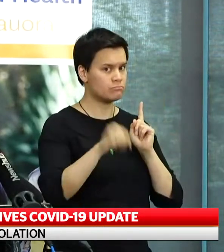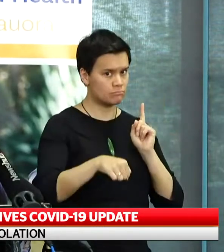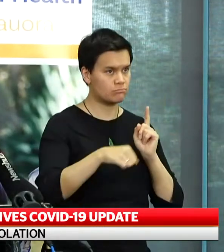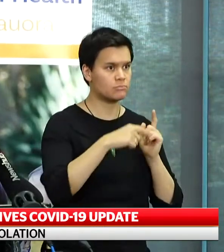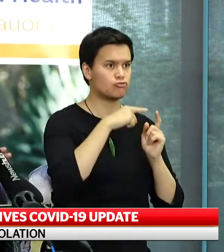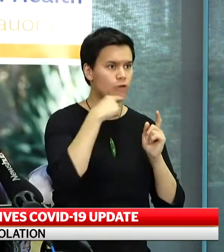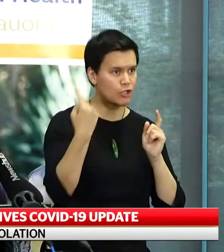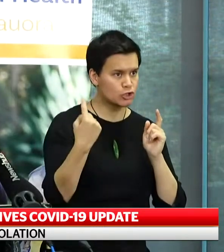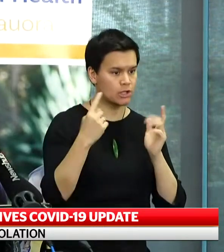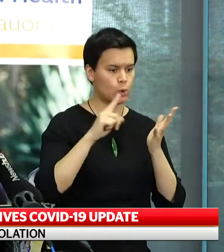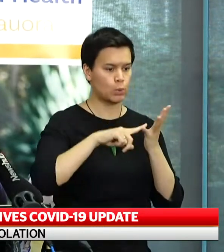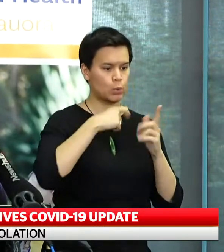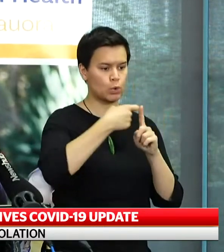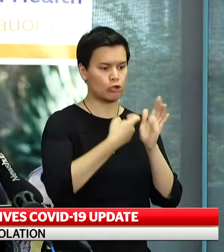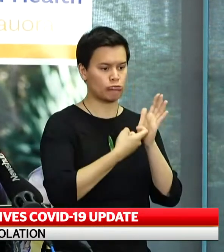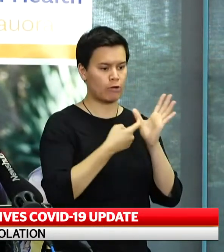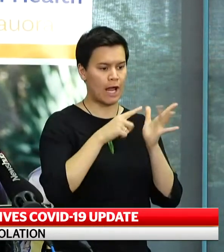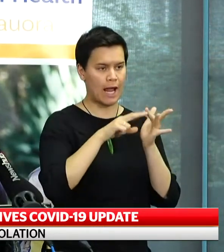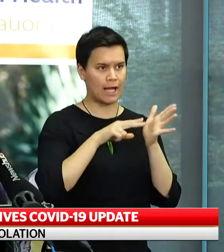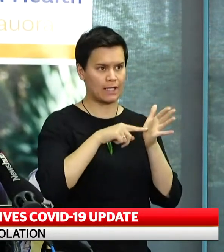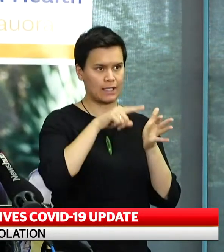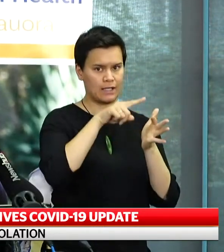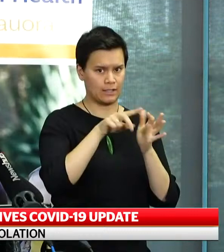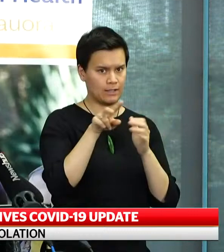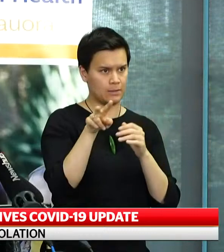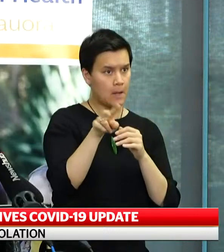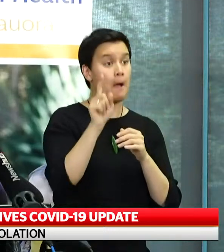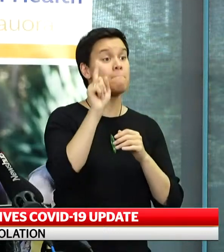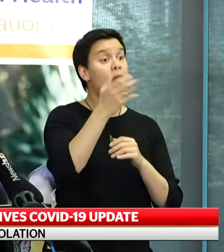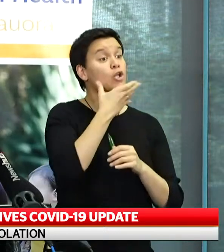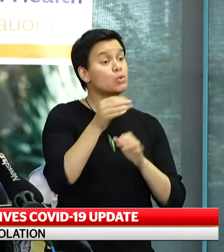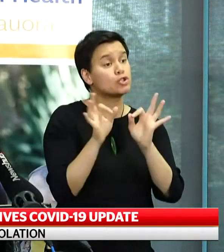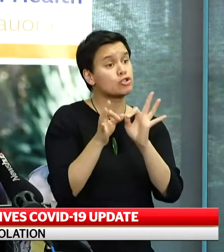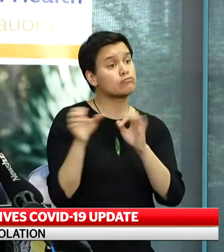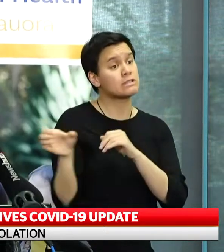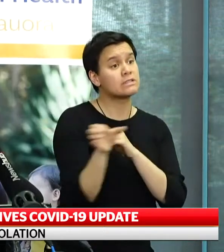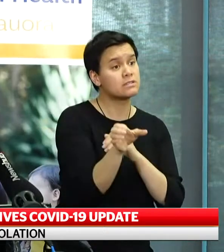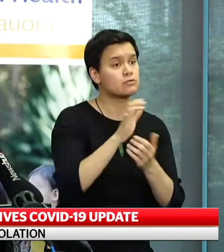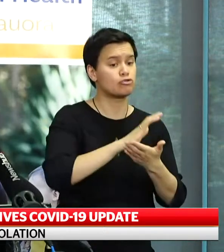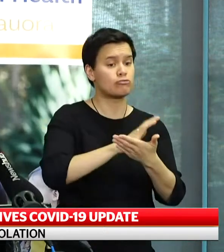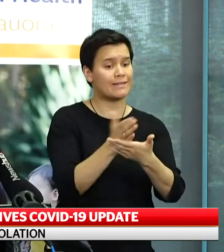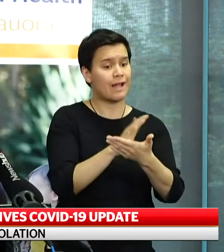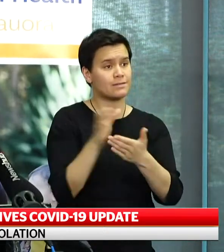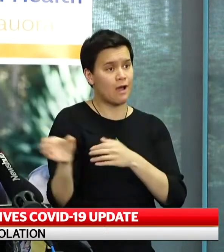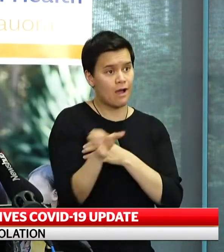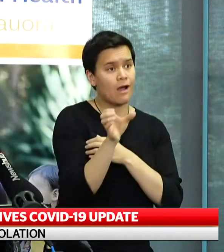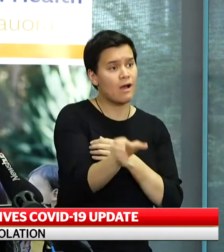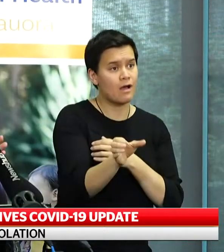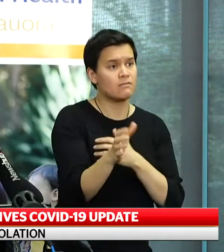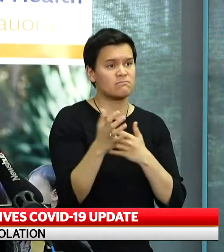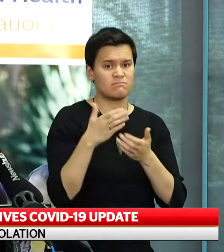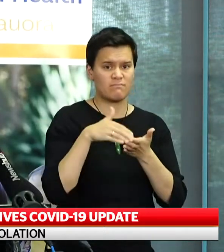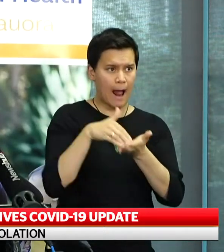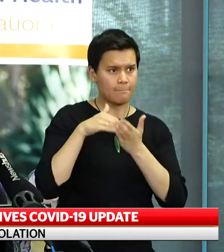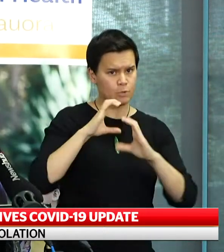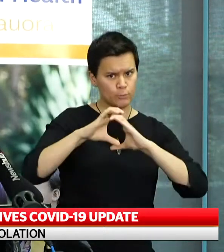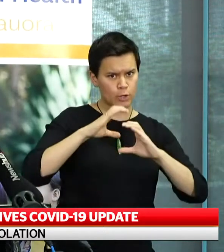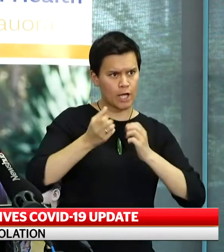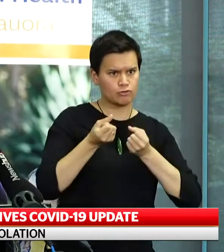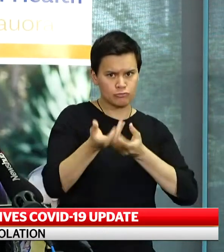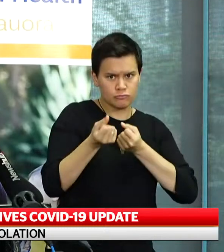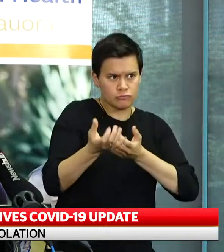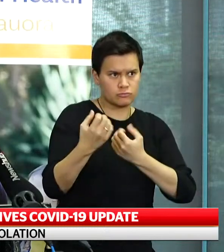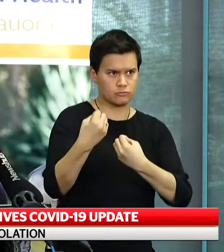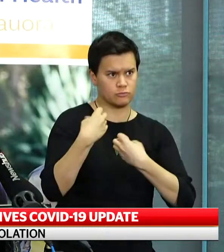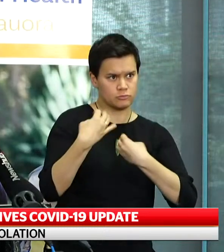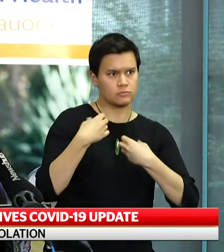there's good use of translators and very good understanding of what's required. And that will help with getting a grip around the